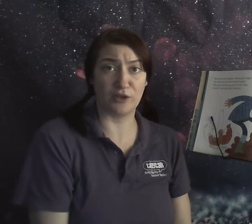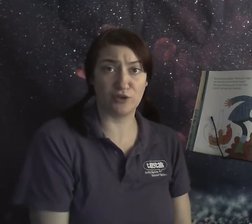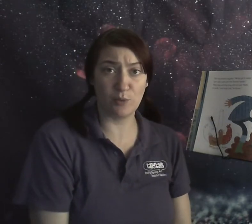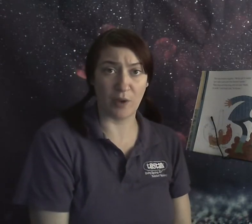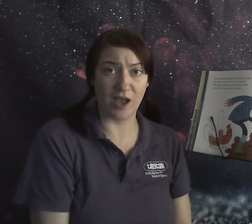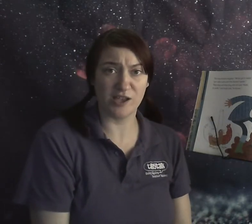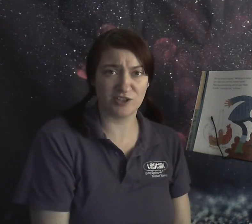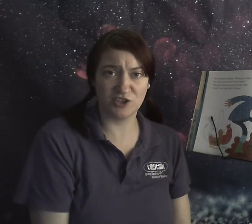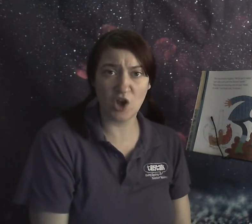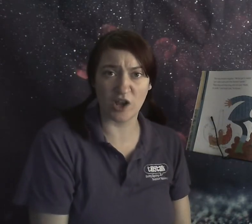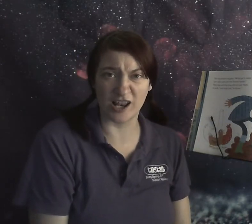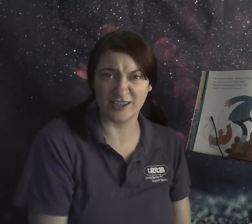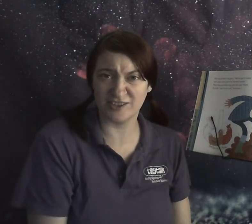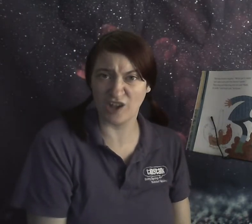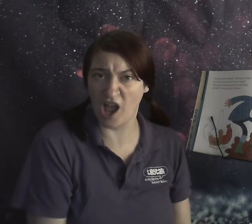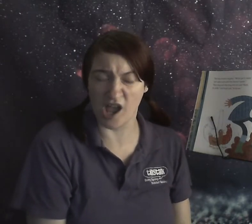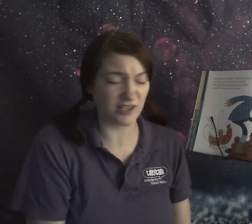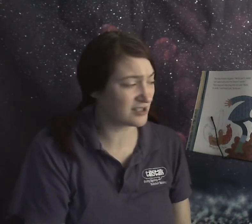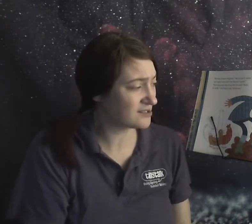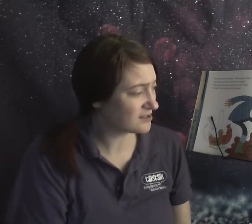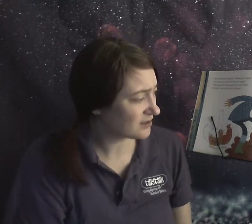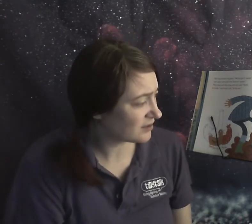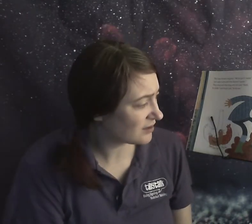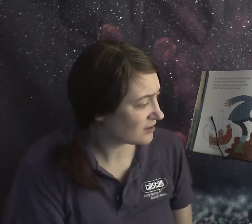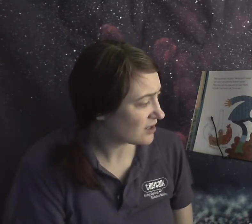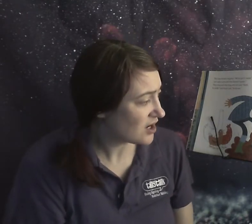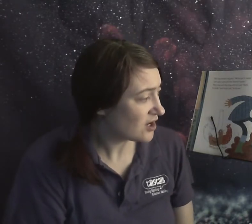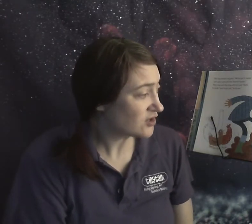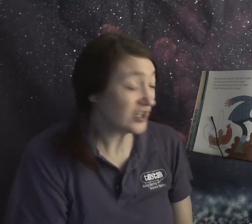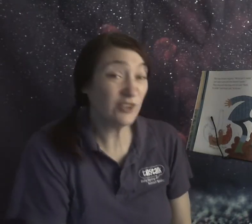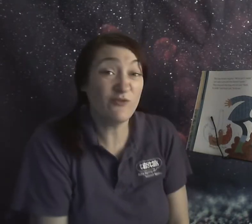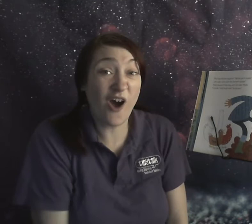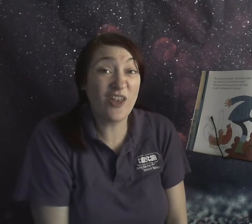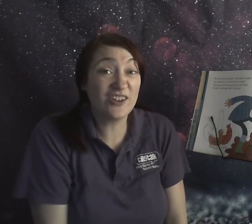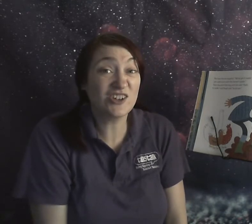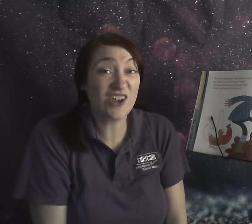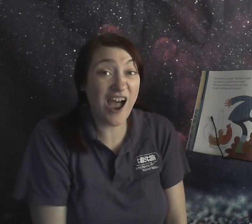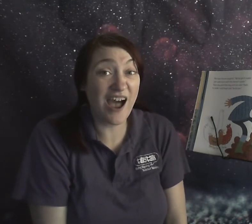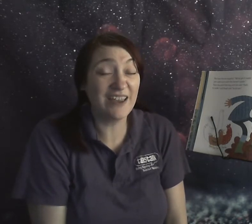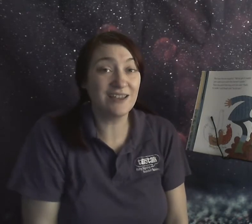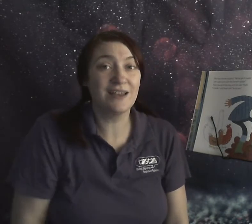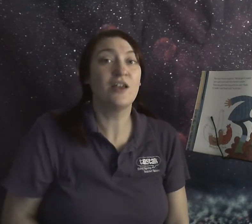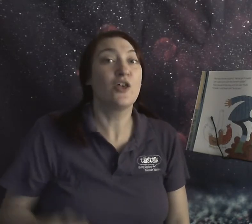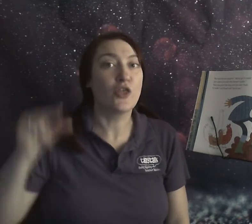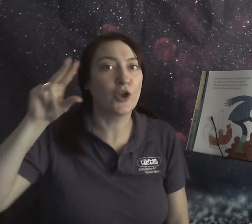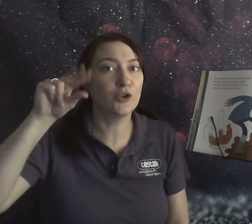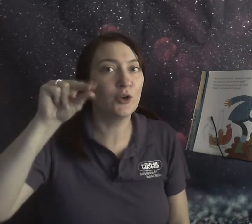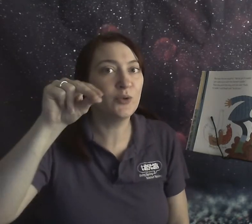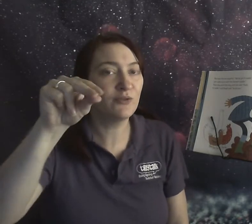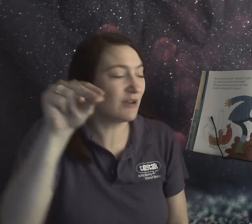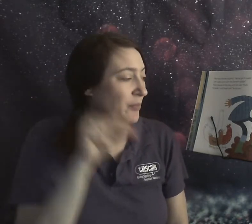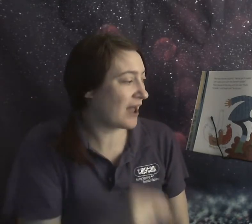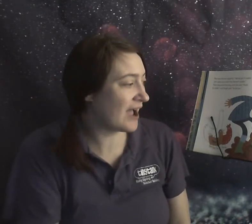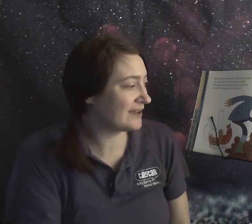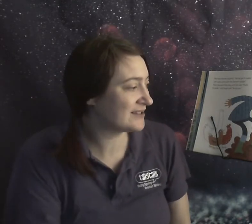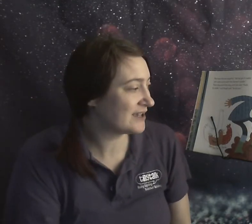duper snuggly snared. She's rather shy, the goose replied.